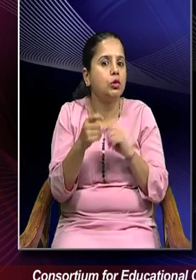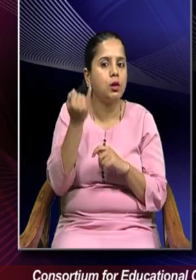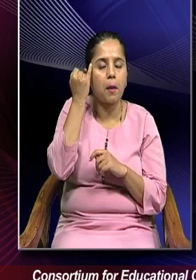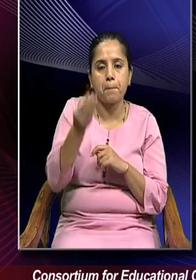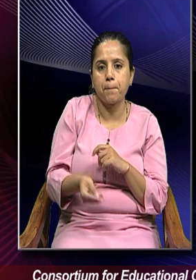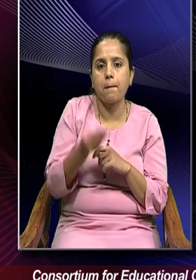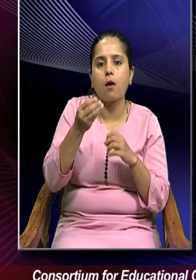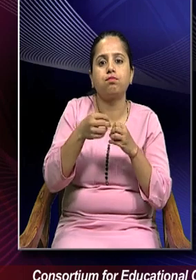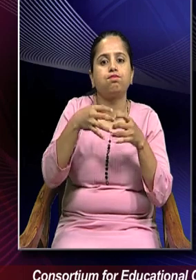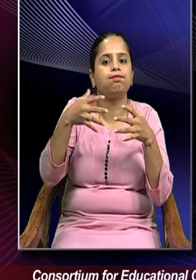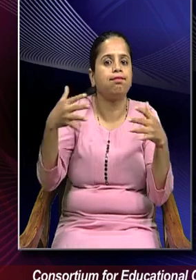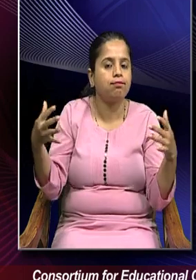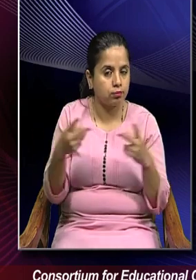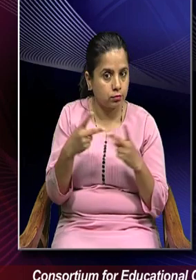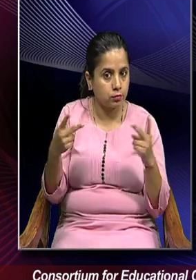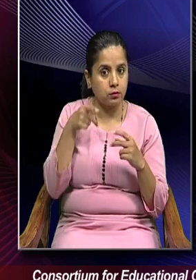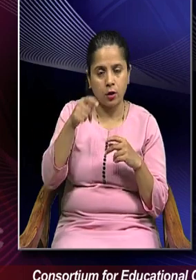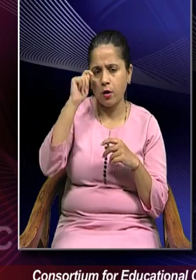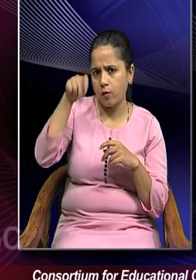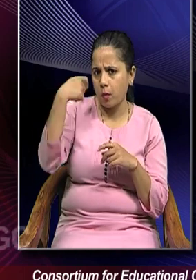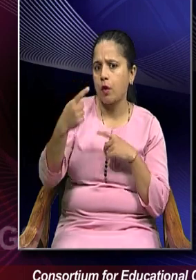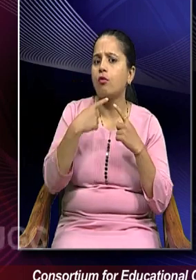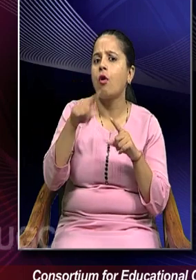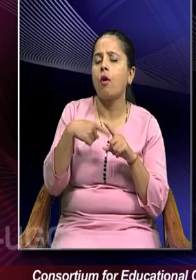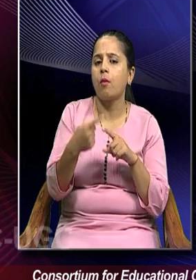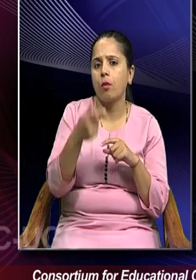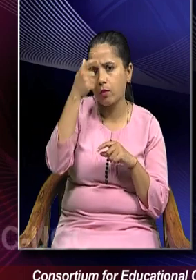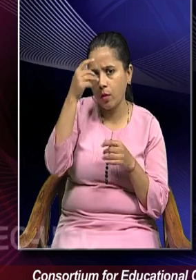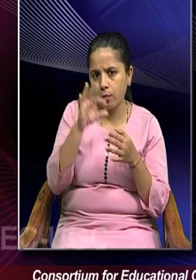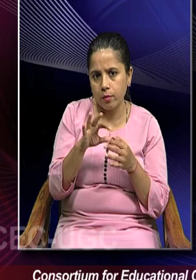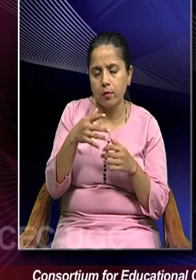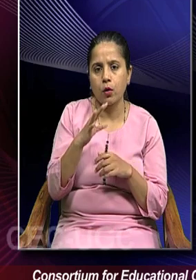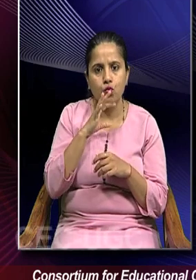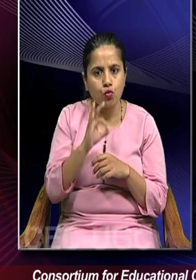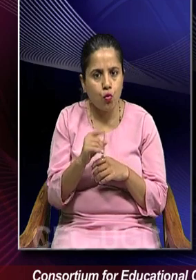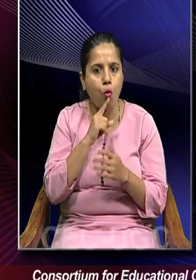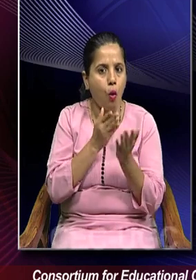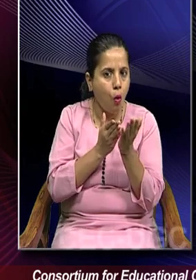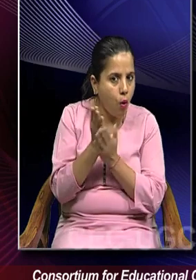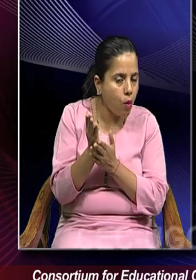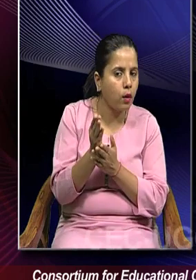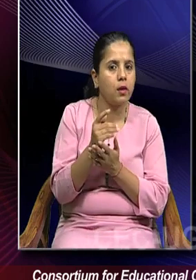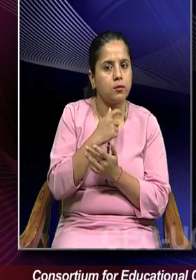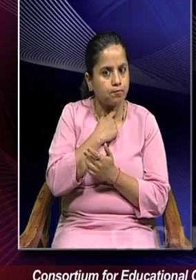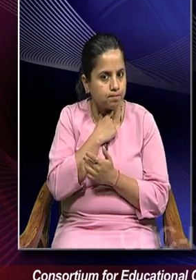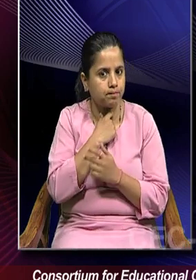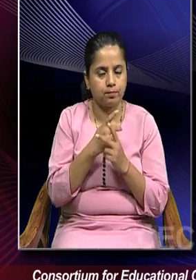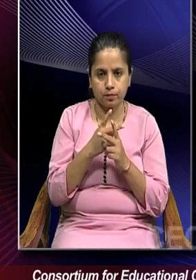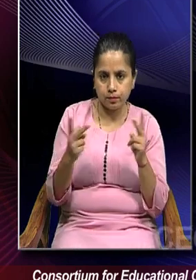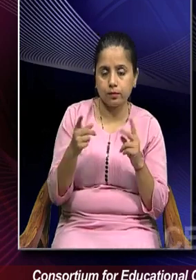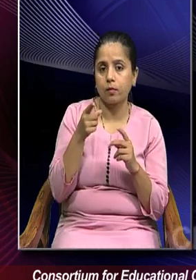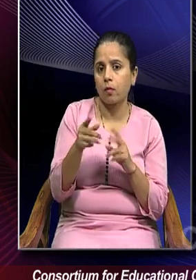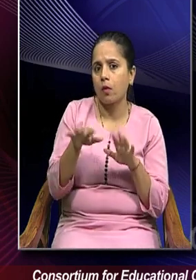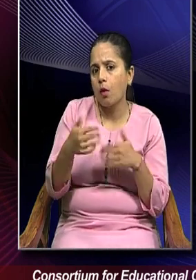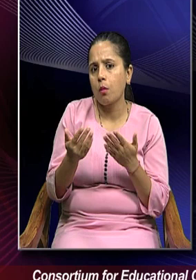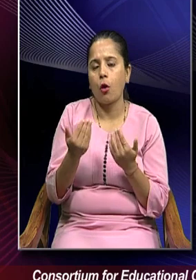growth is there, and this particular film talks about the issue of truth, honesty and commitment, and how they can be in a